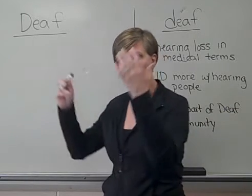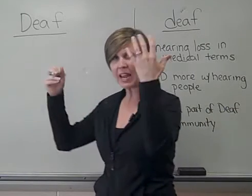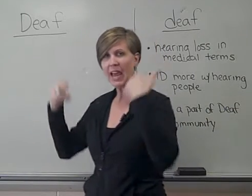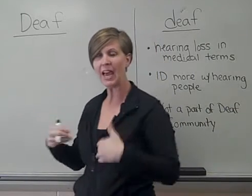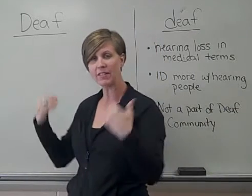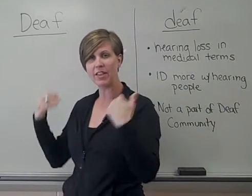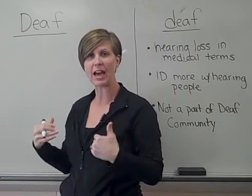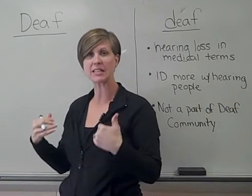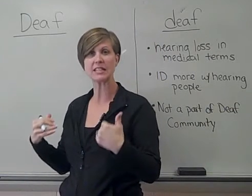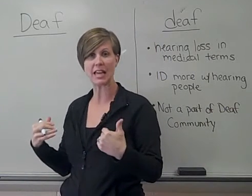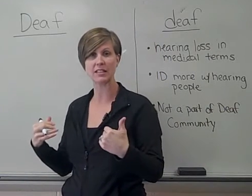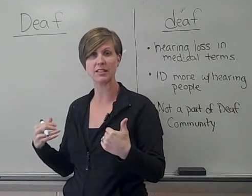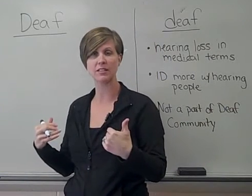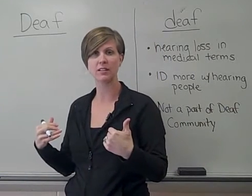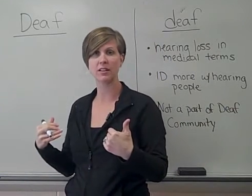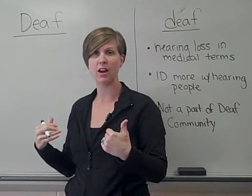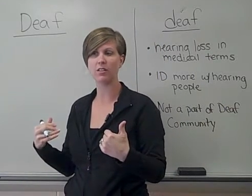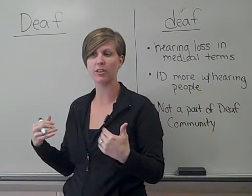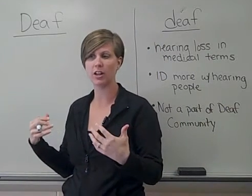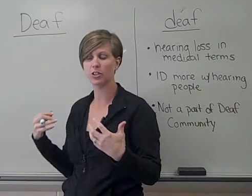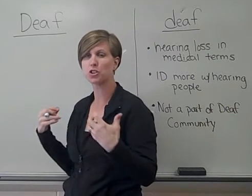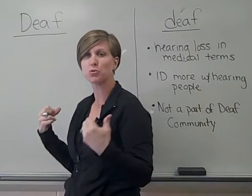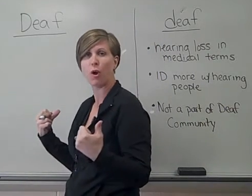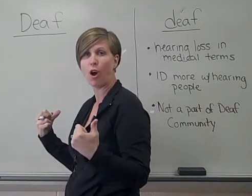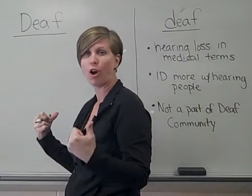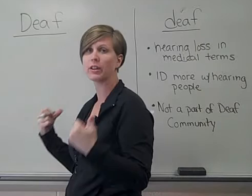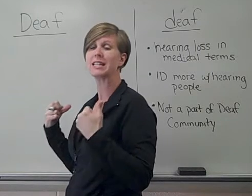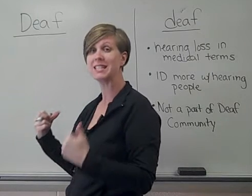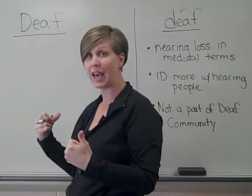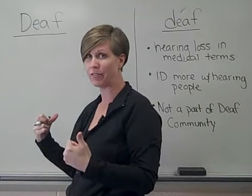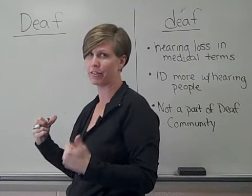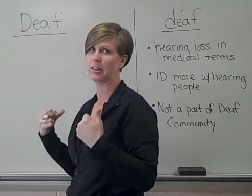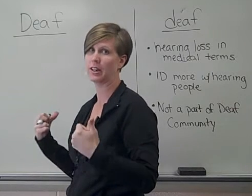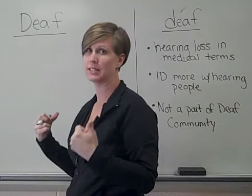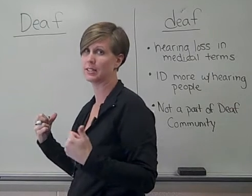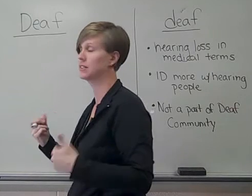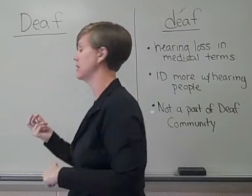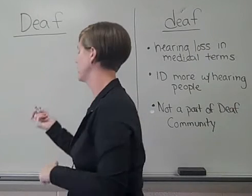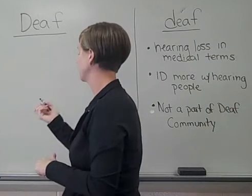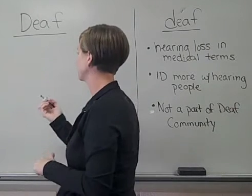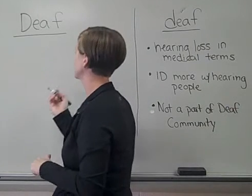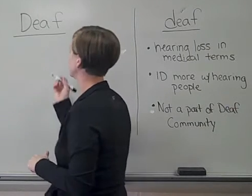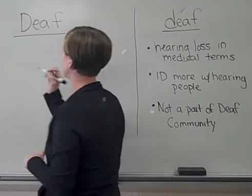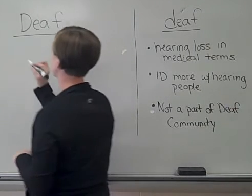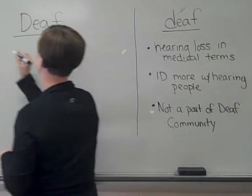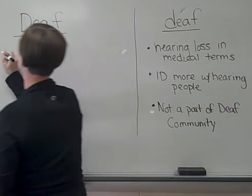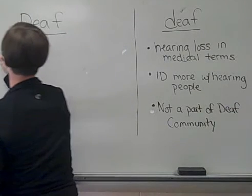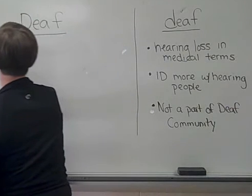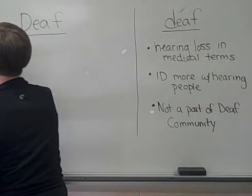they have that sense of a strong deaf identity.